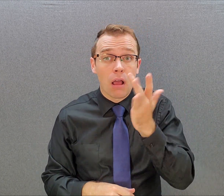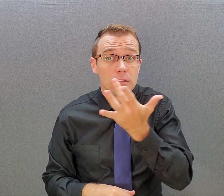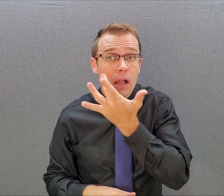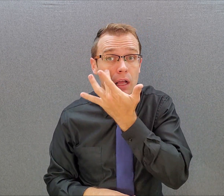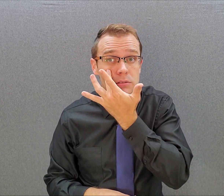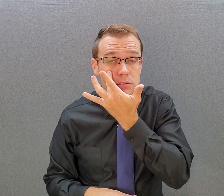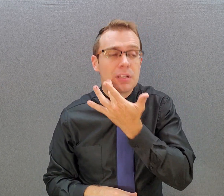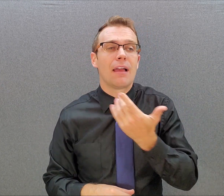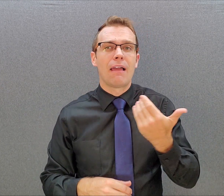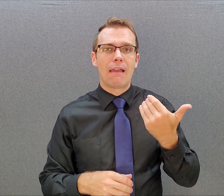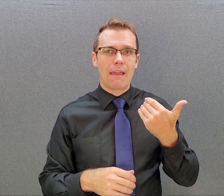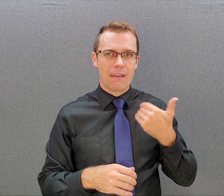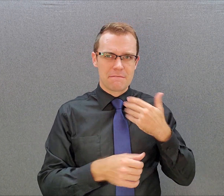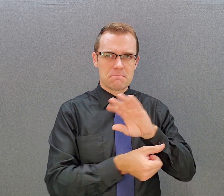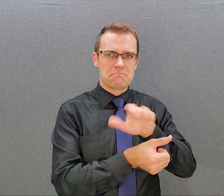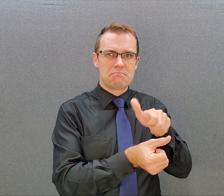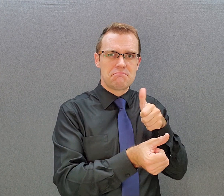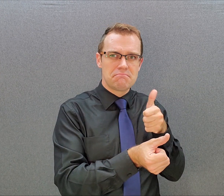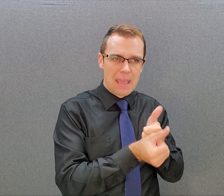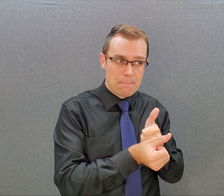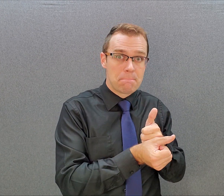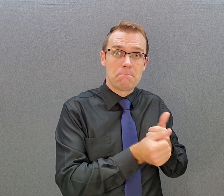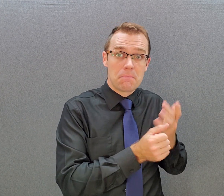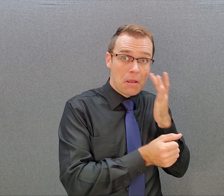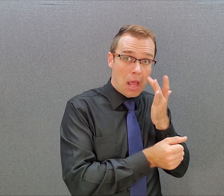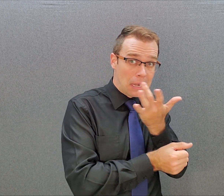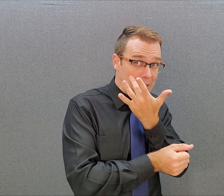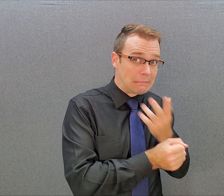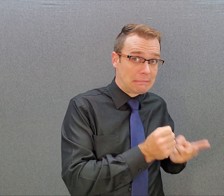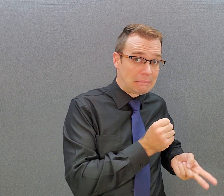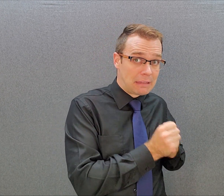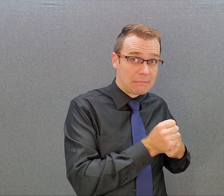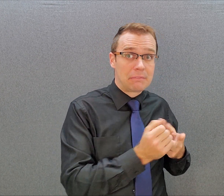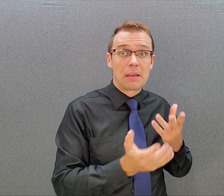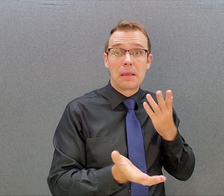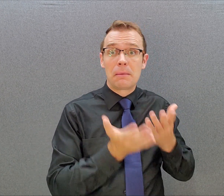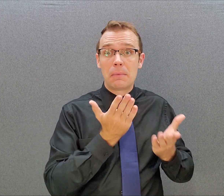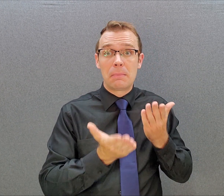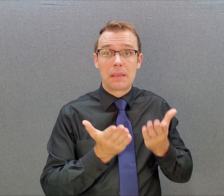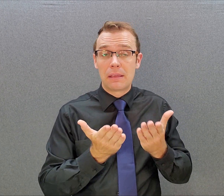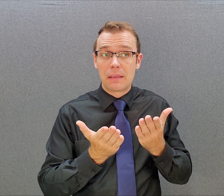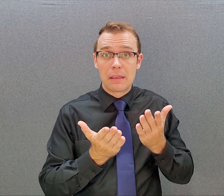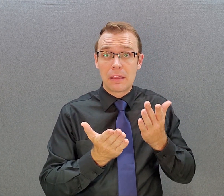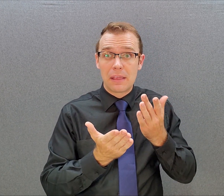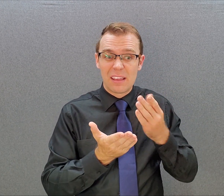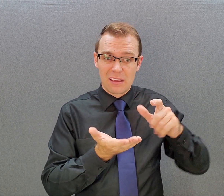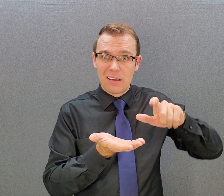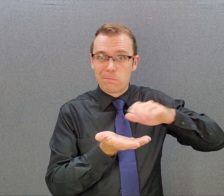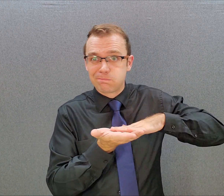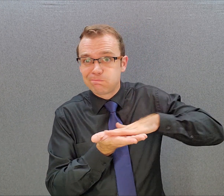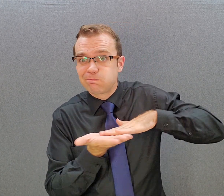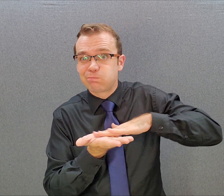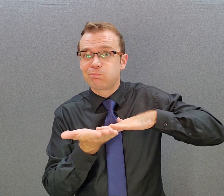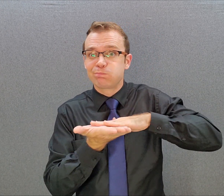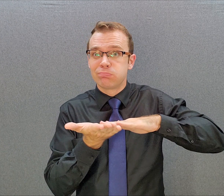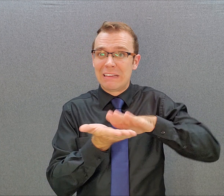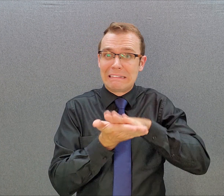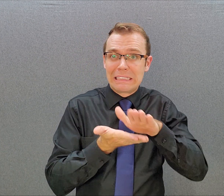lenses, plan to have an alternative available because you may not be able to operate the cleaning unit without